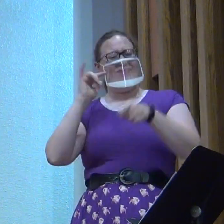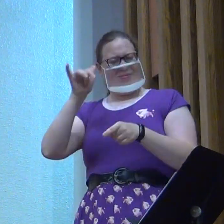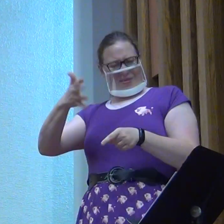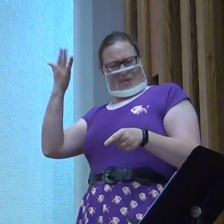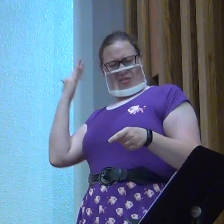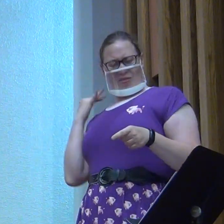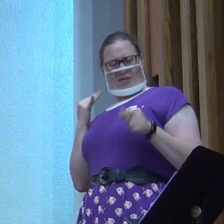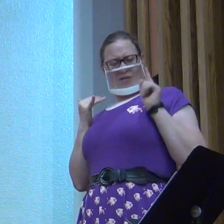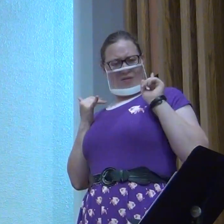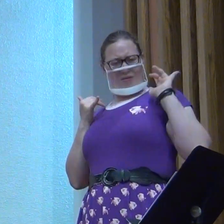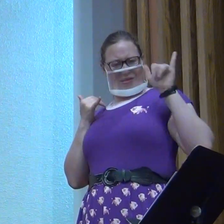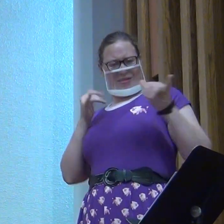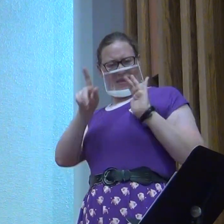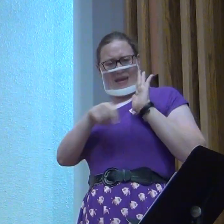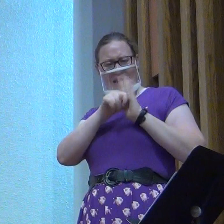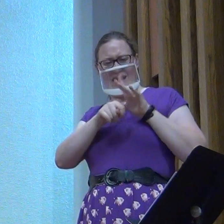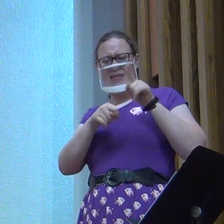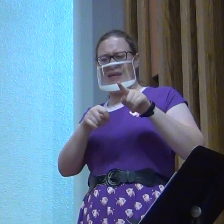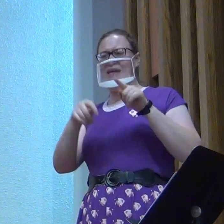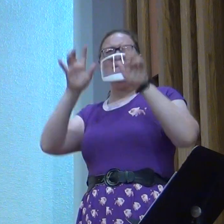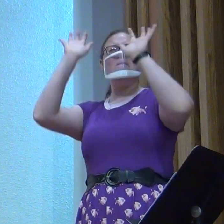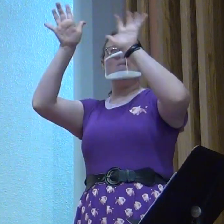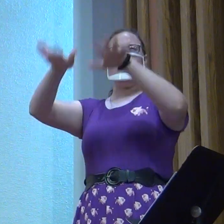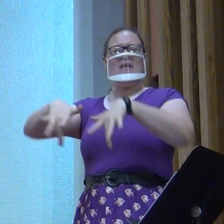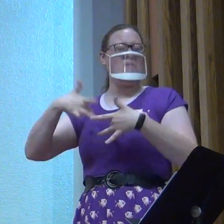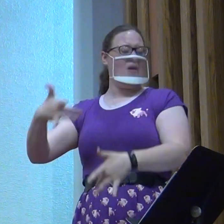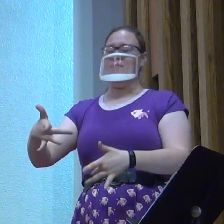any water. No need for a boat.